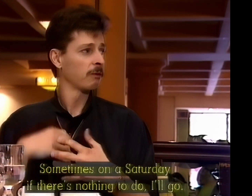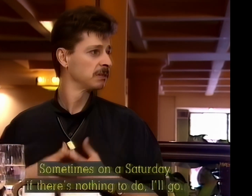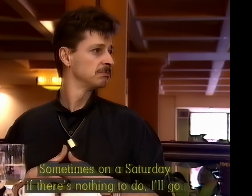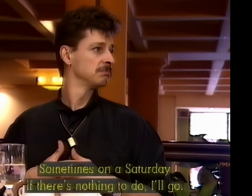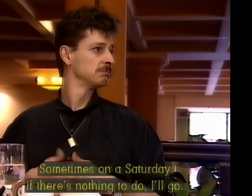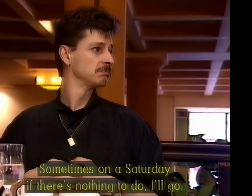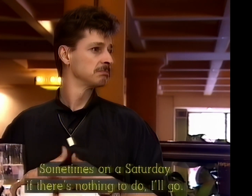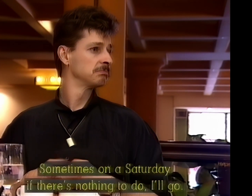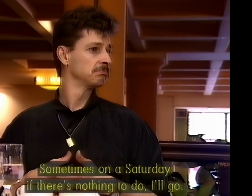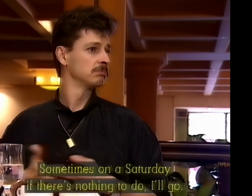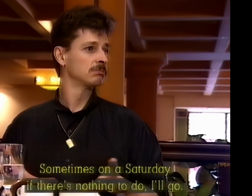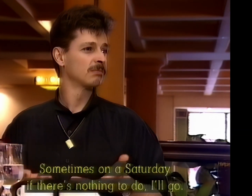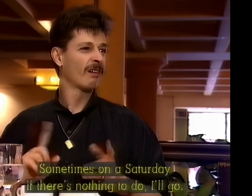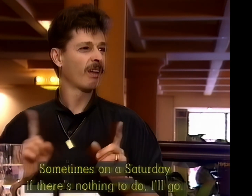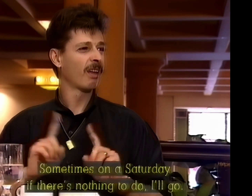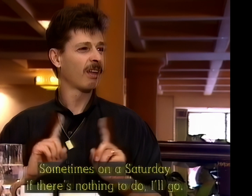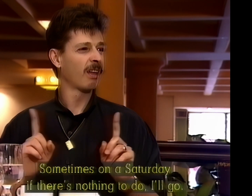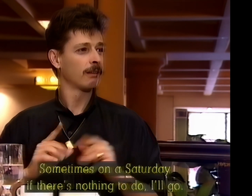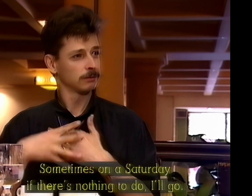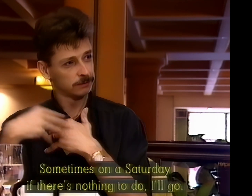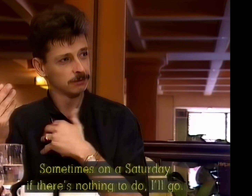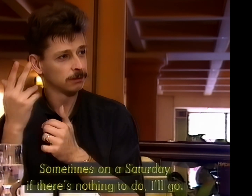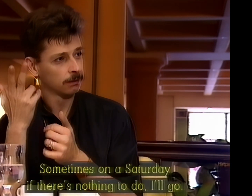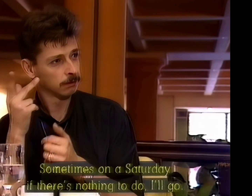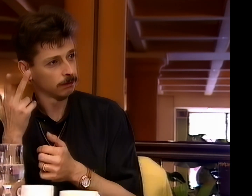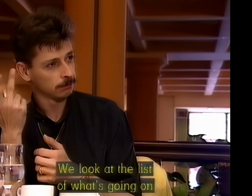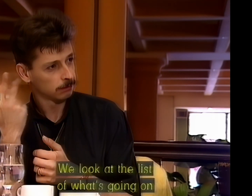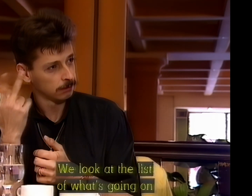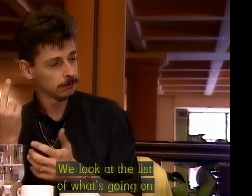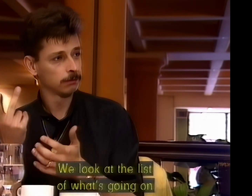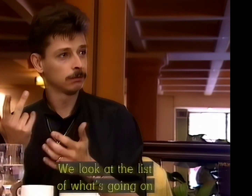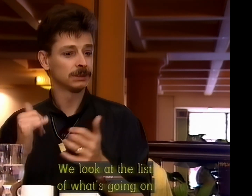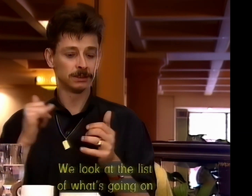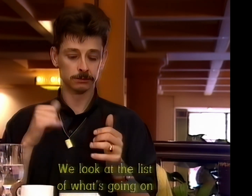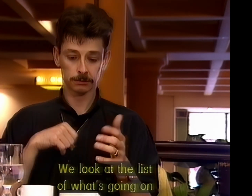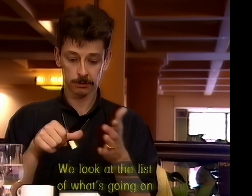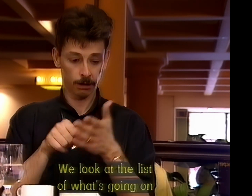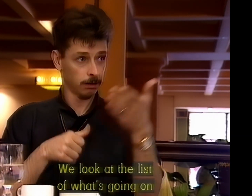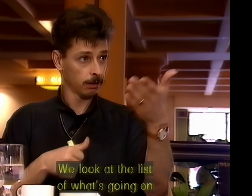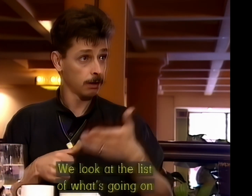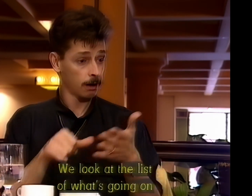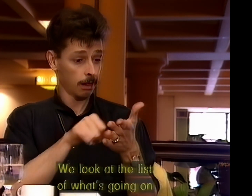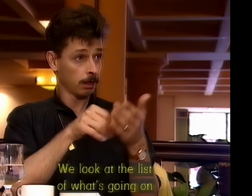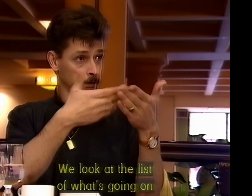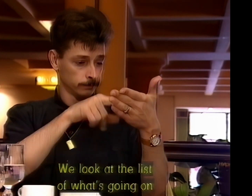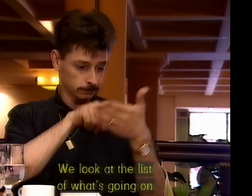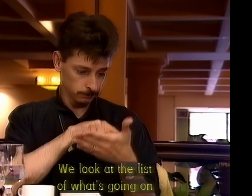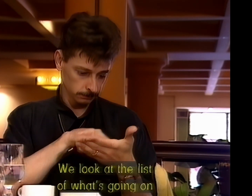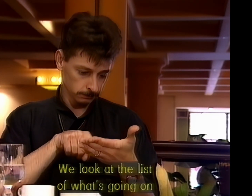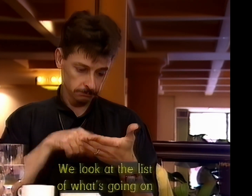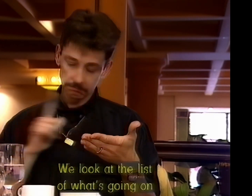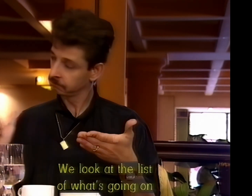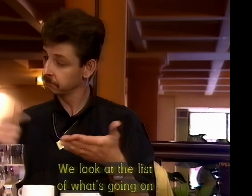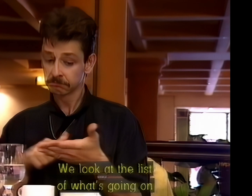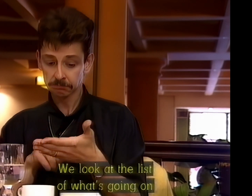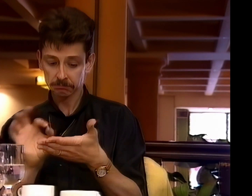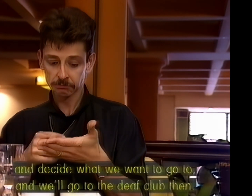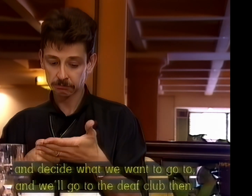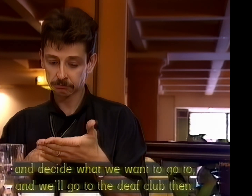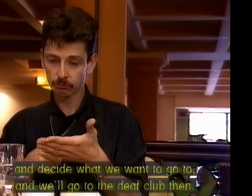But sometimes on a Saturday, if there's nothing to do, I'll go to the hearing club. We look at the list of what's going on and